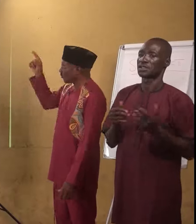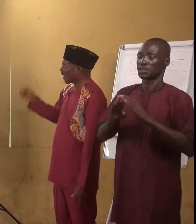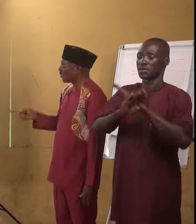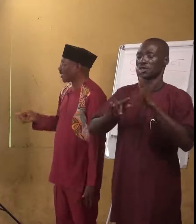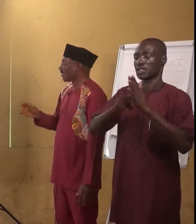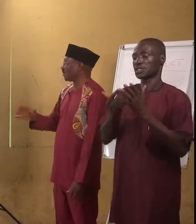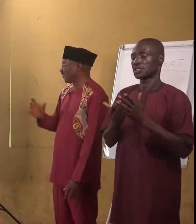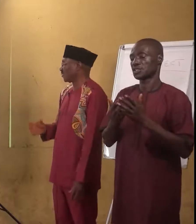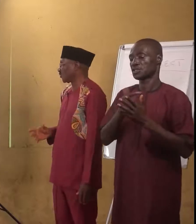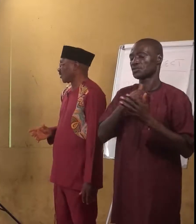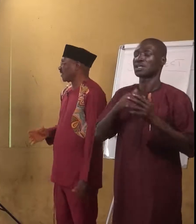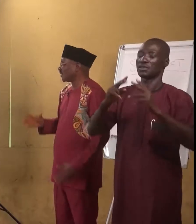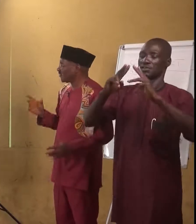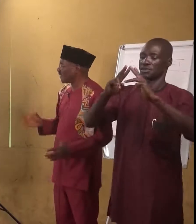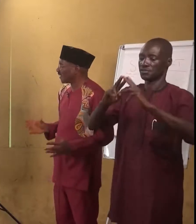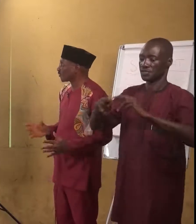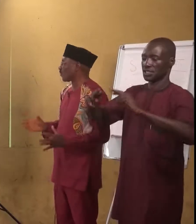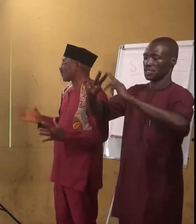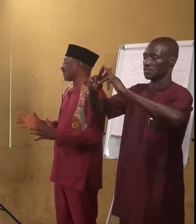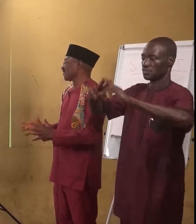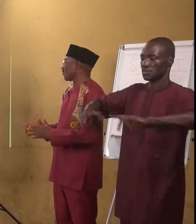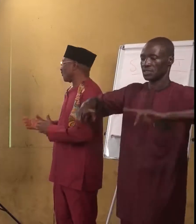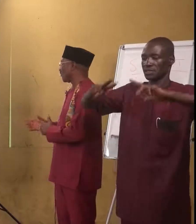this rural, we have the village. The village